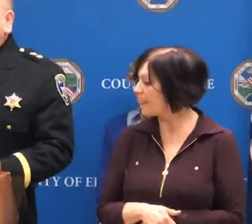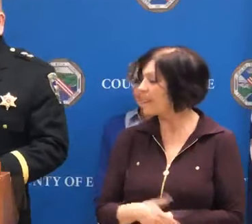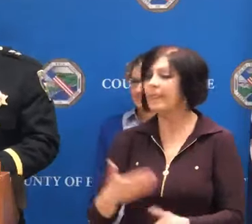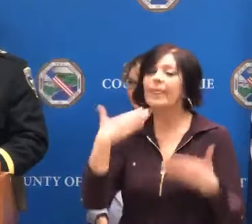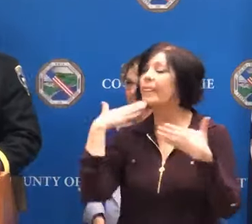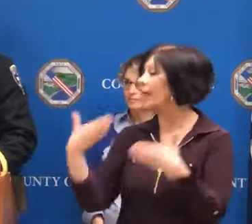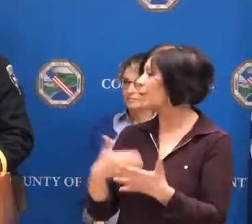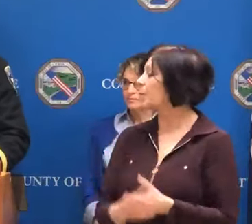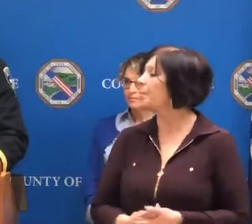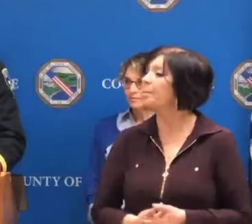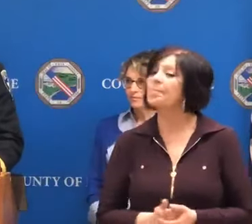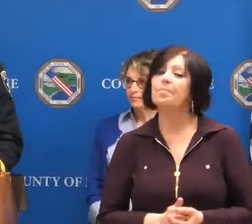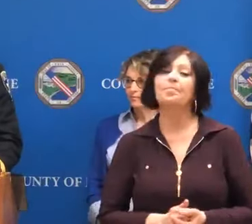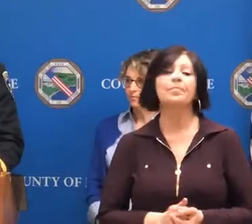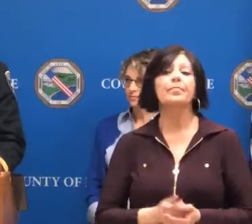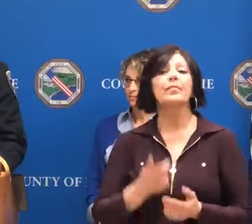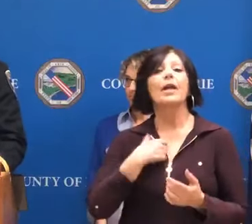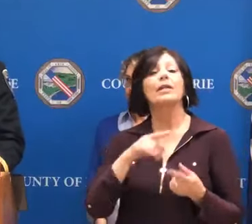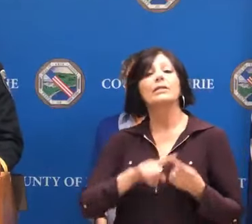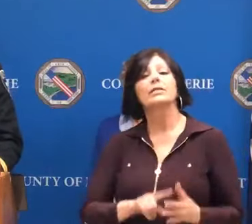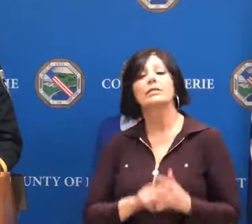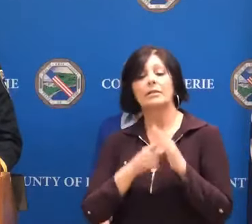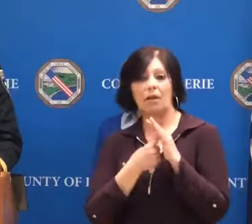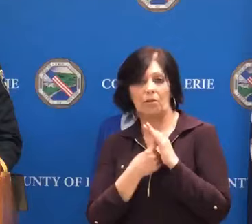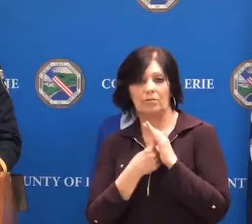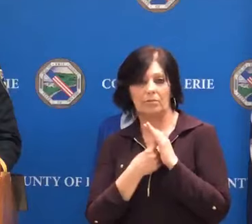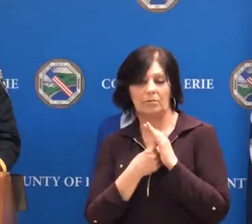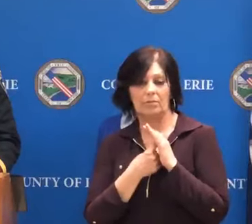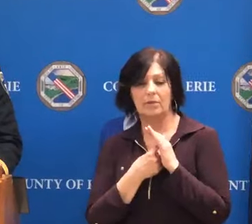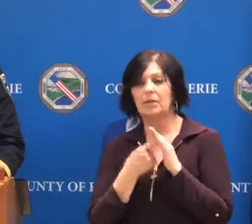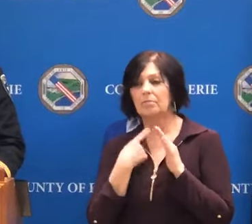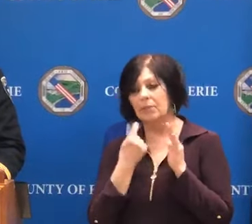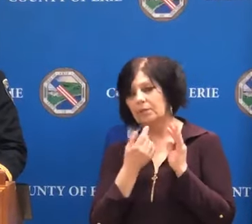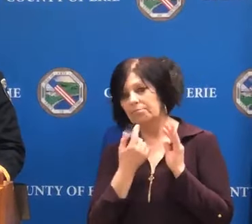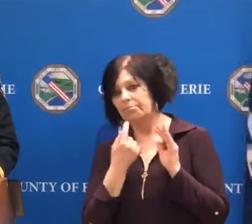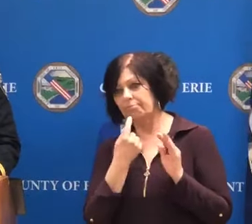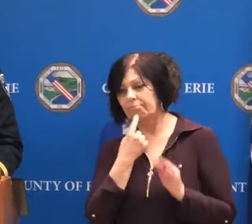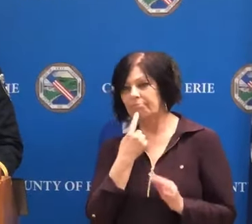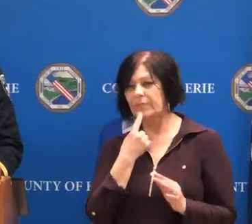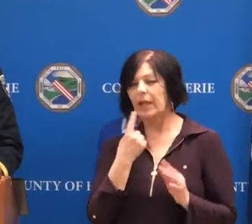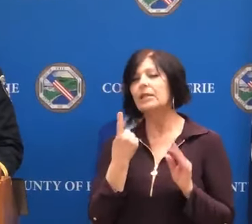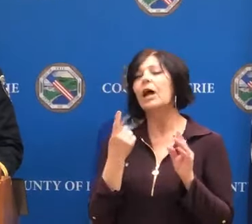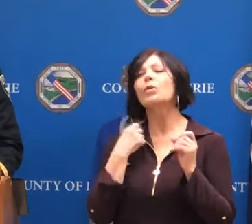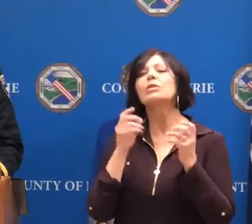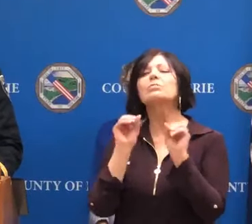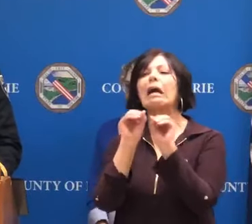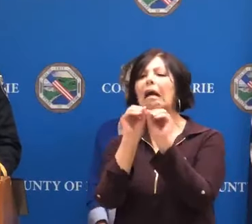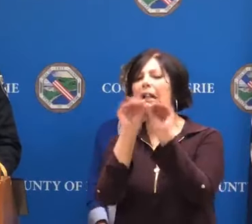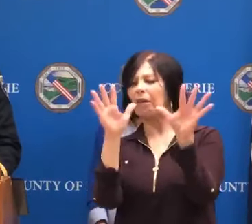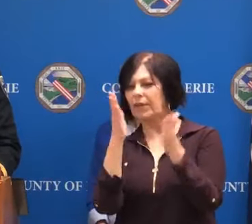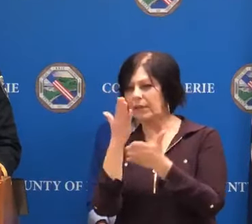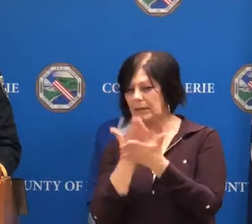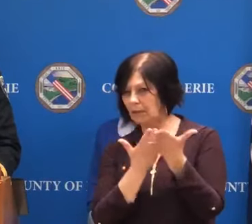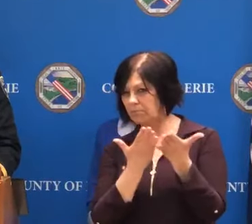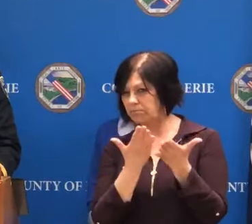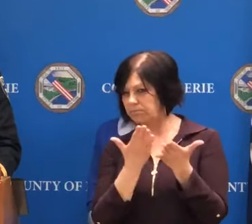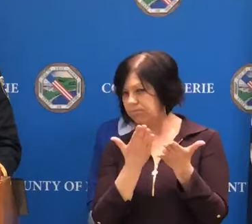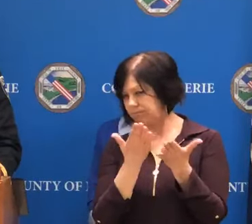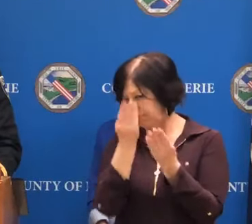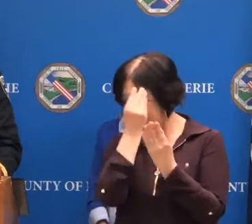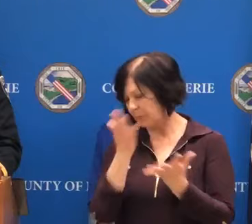Thank you, County Executive. I'd like to start off by stating and clearing up some misinformation that was